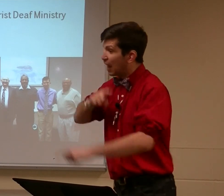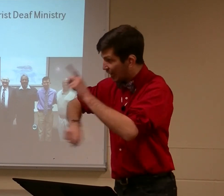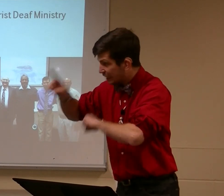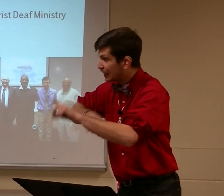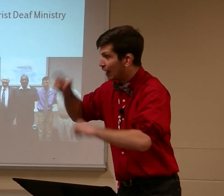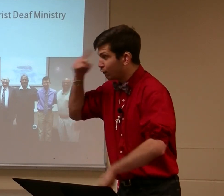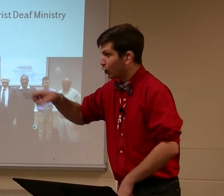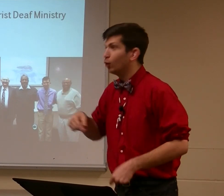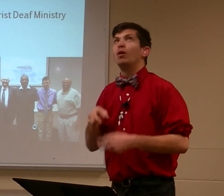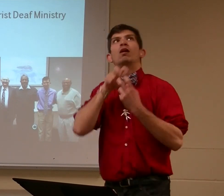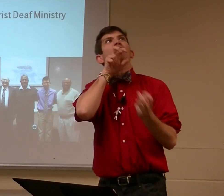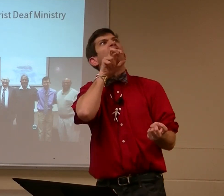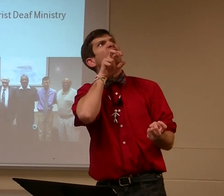just signed for you." "Huh?"